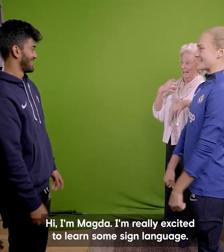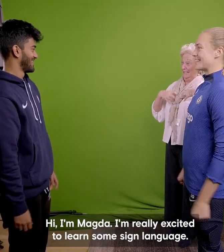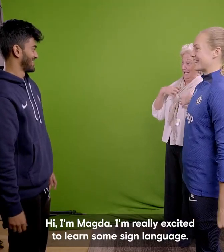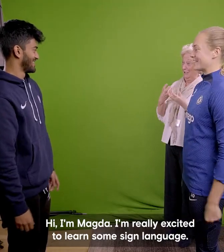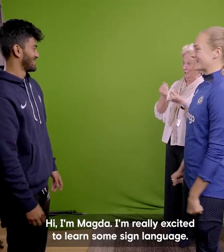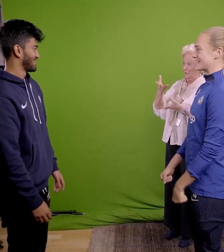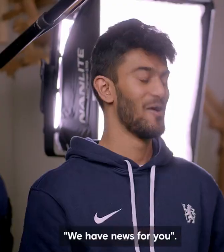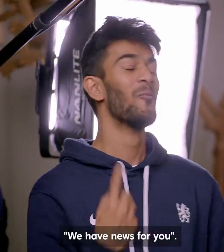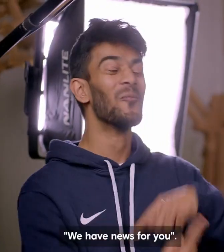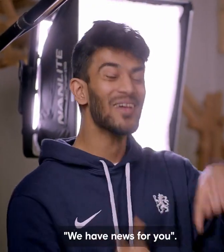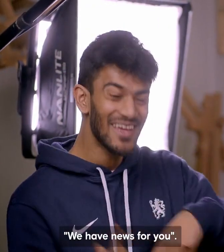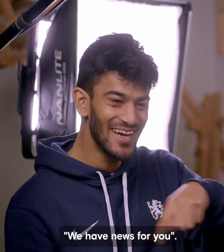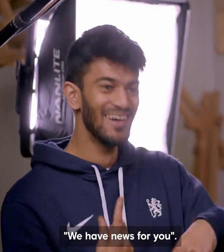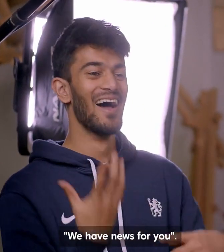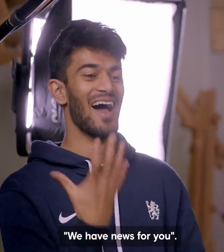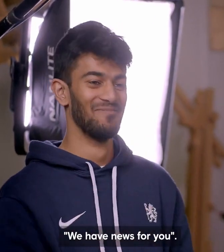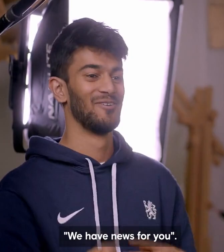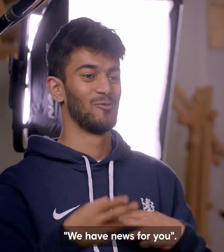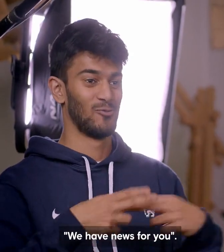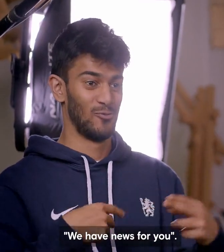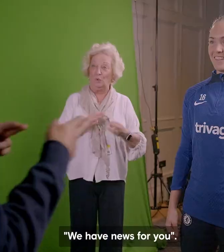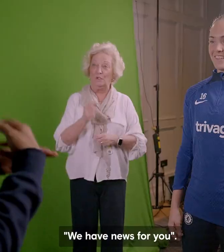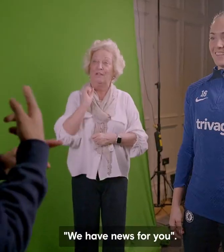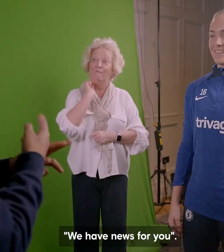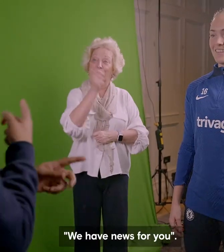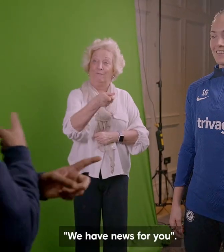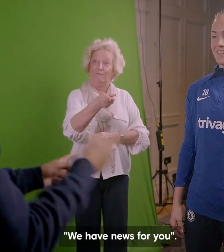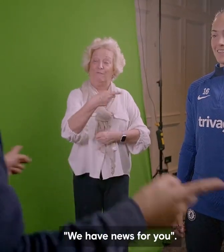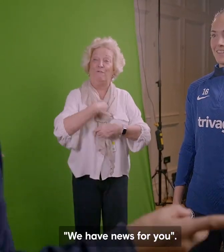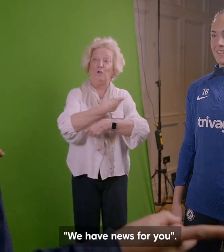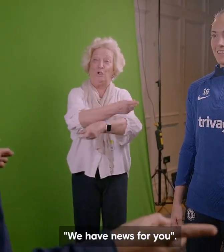sign language. We have news for you.